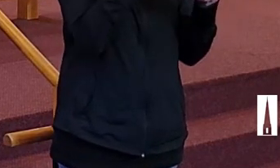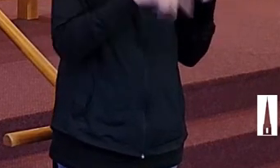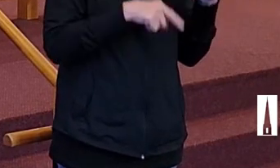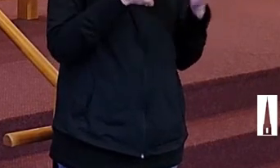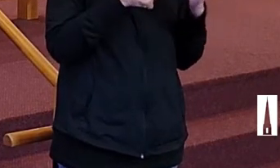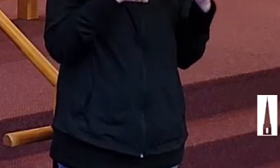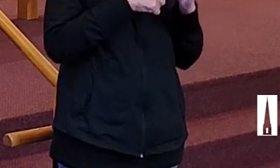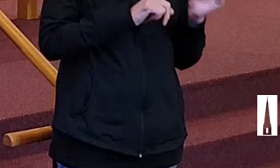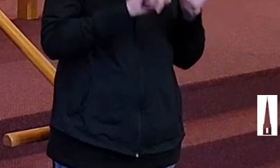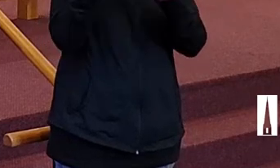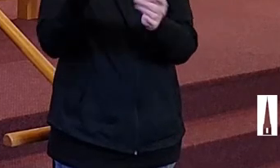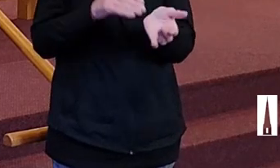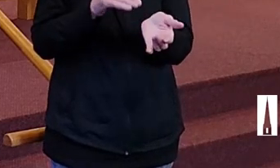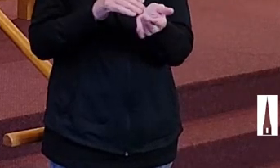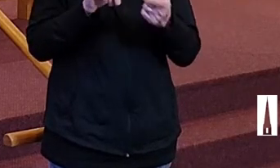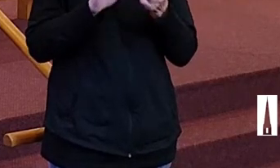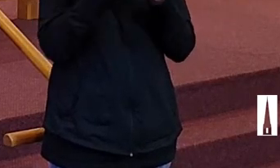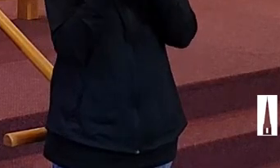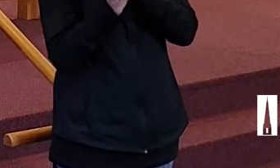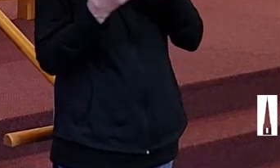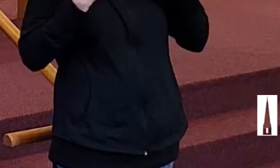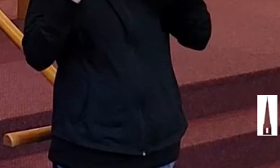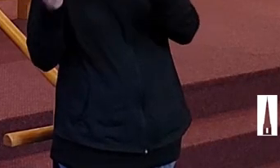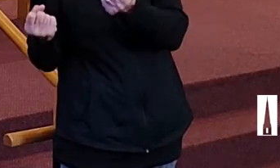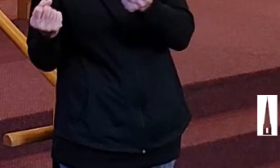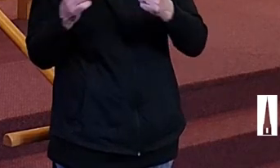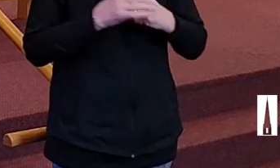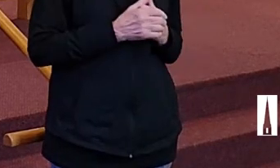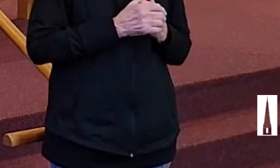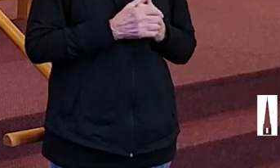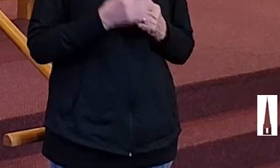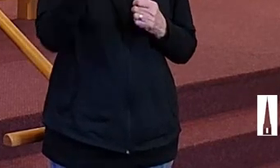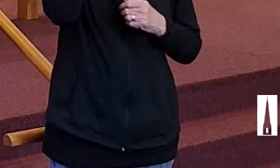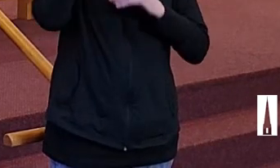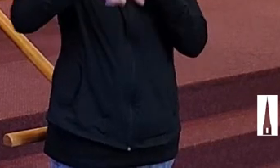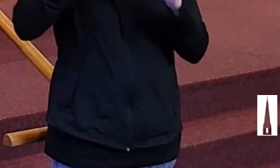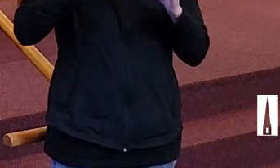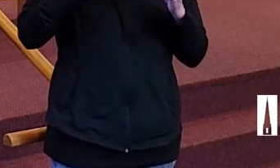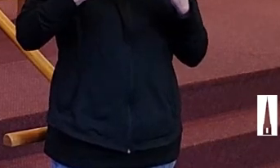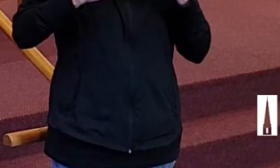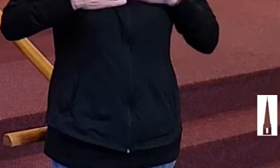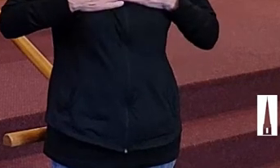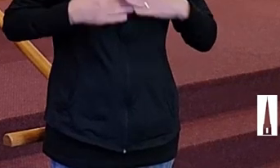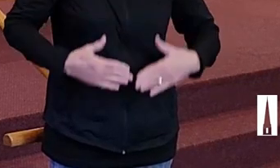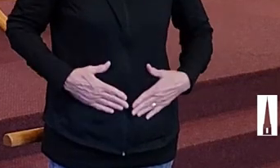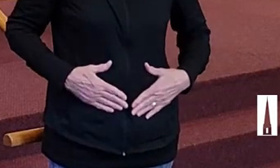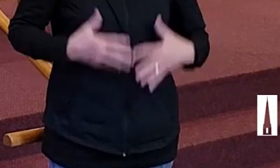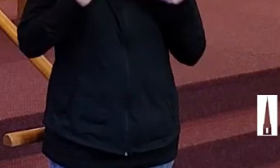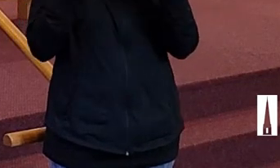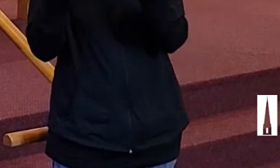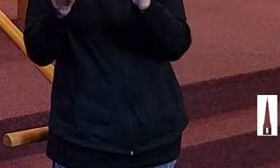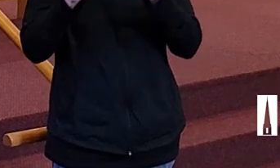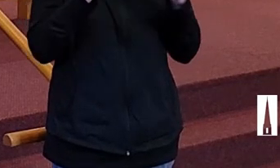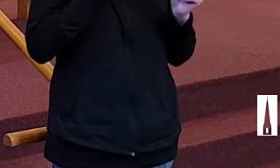And of course, all of this talk about physical health, it's all really a metaphor for spiritual health